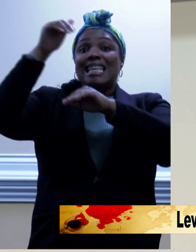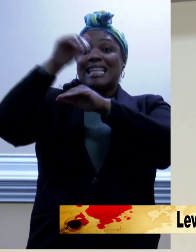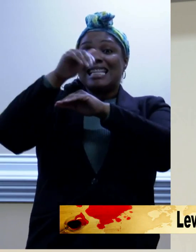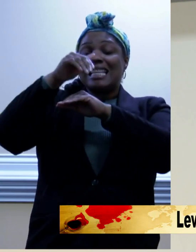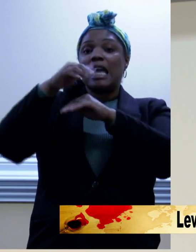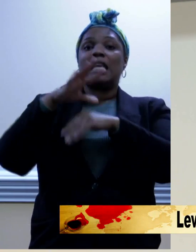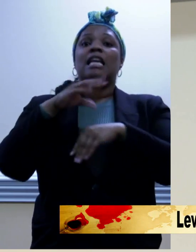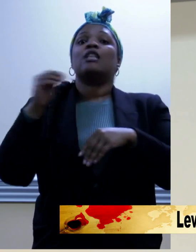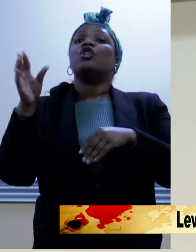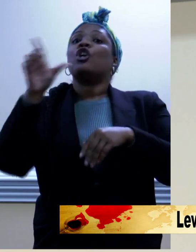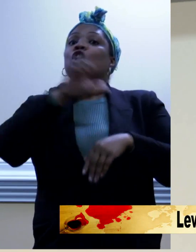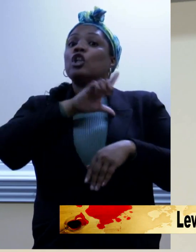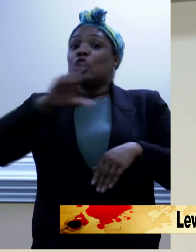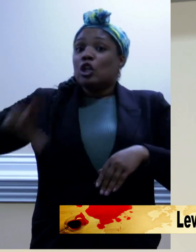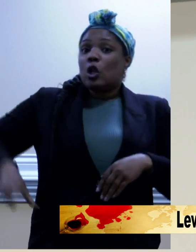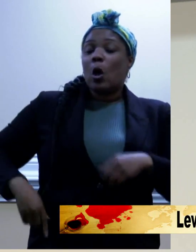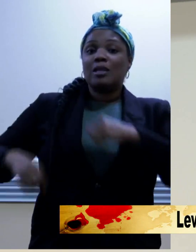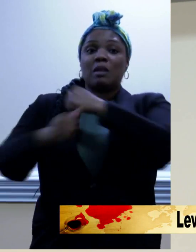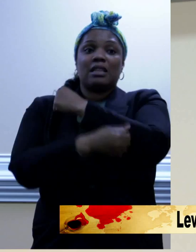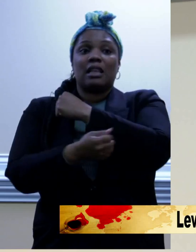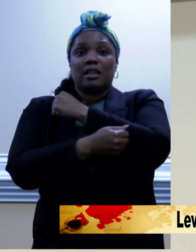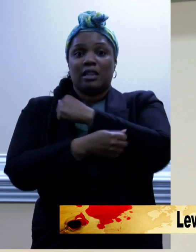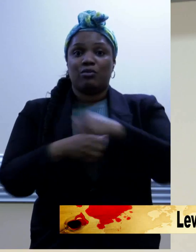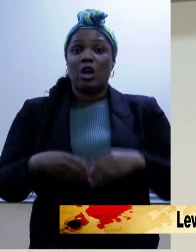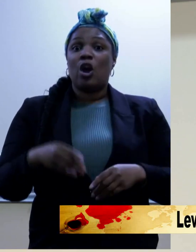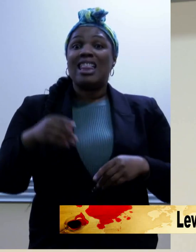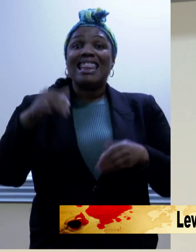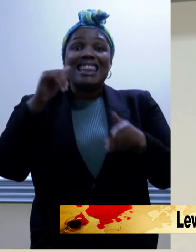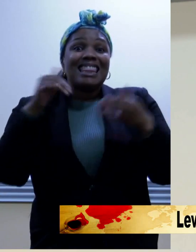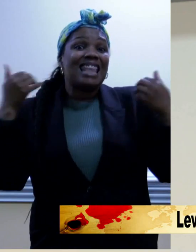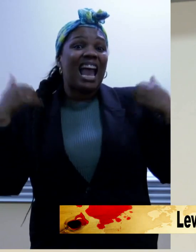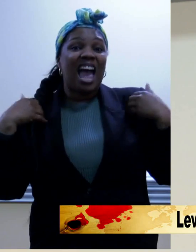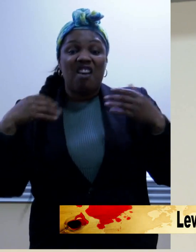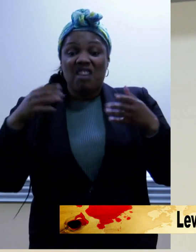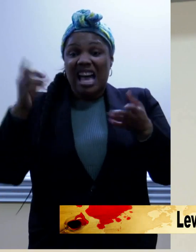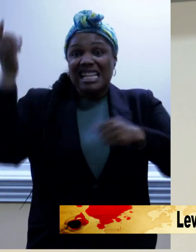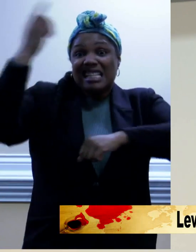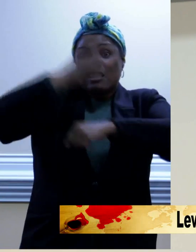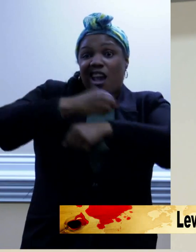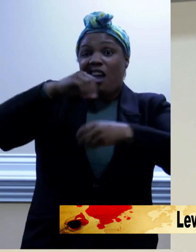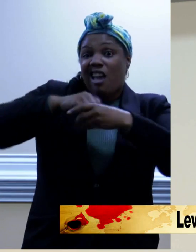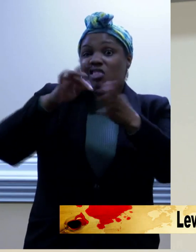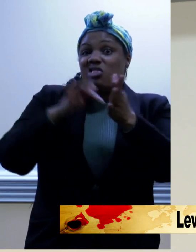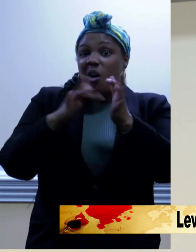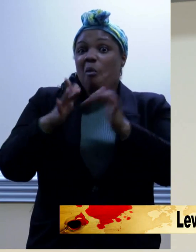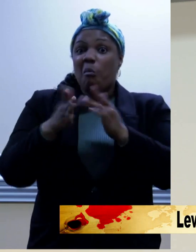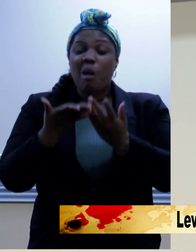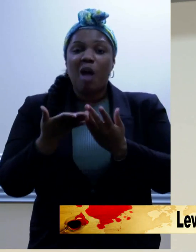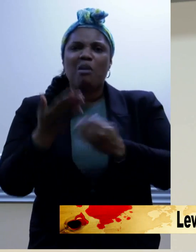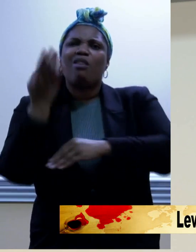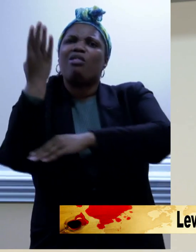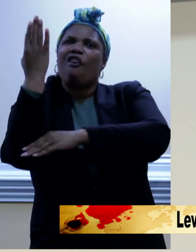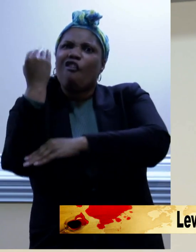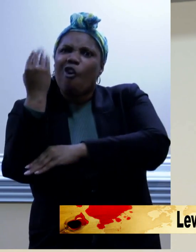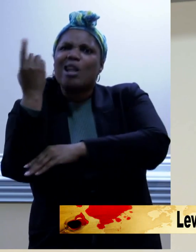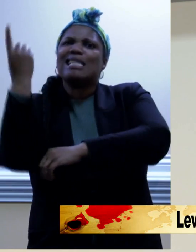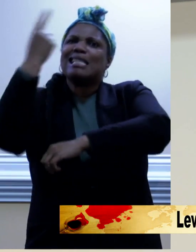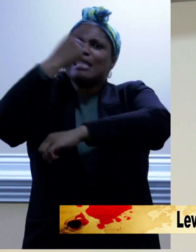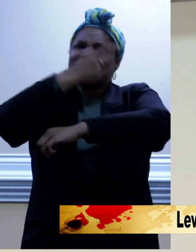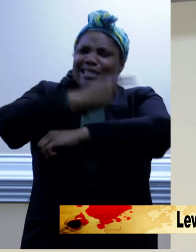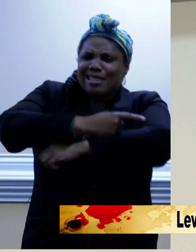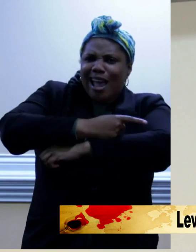Lord's Passover. Wait a minute. He can have a date here, don't he? The 14th day.